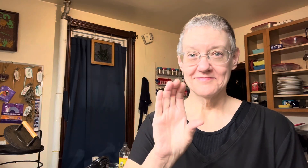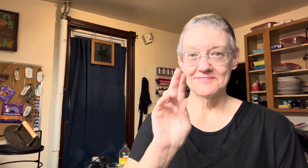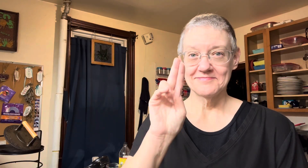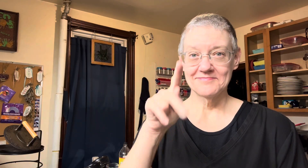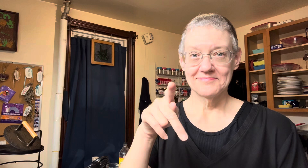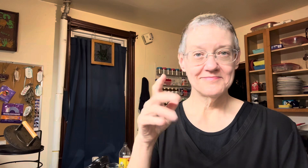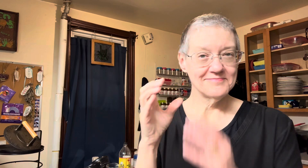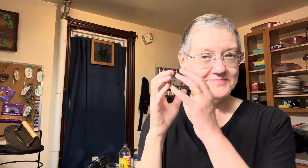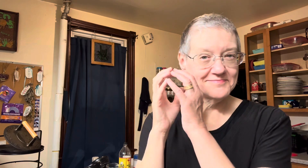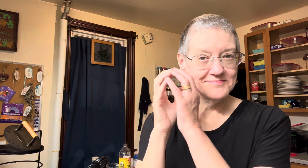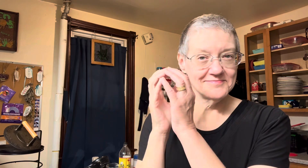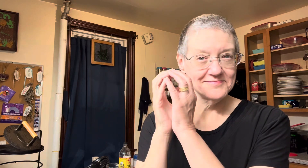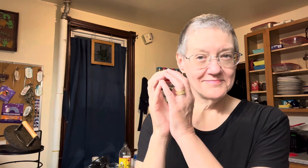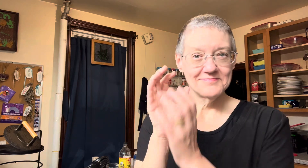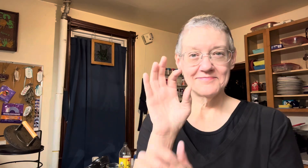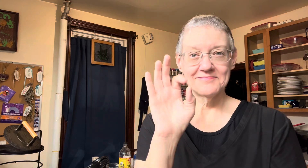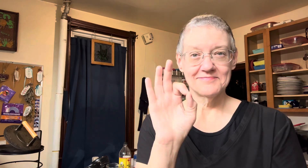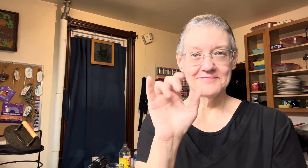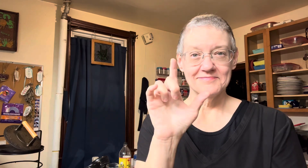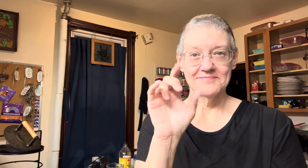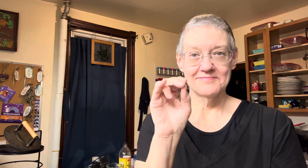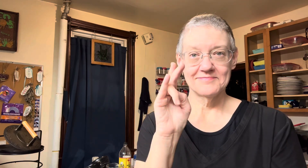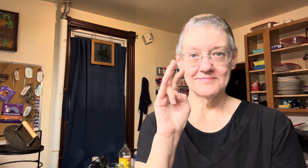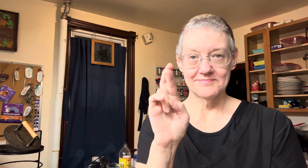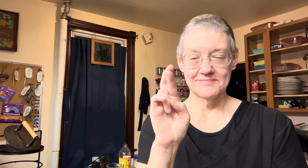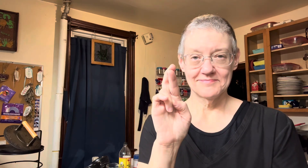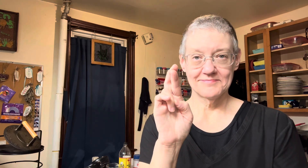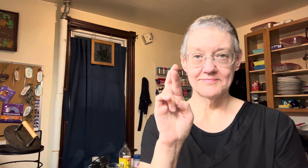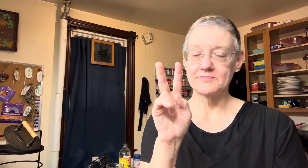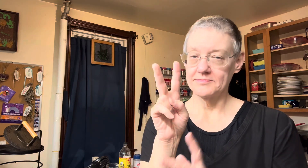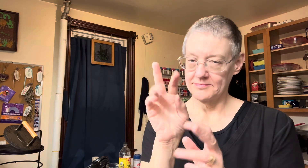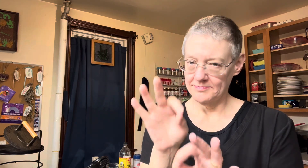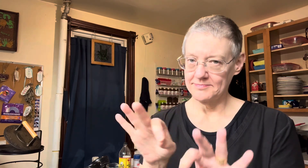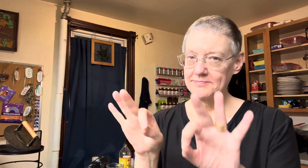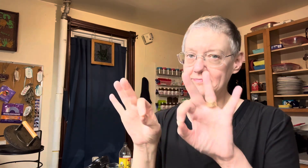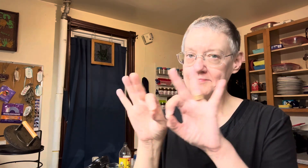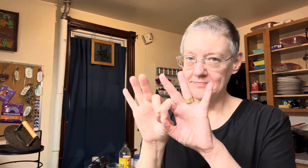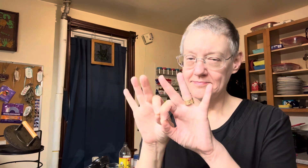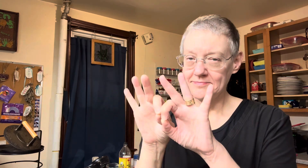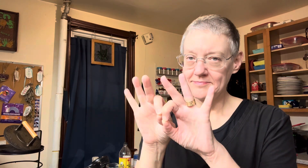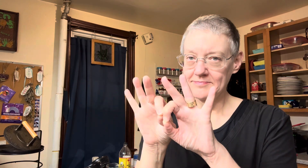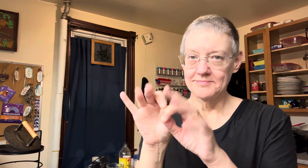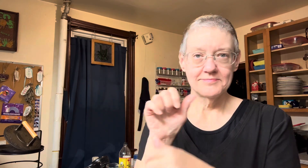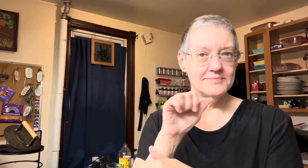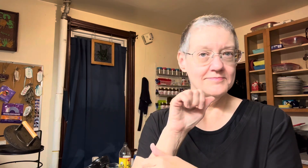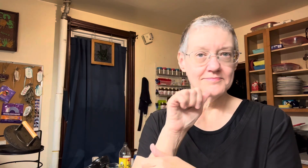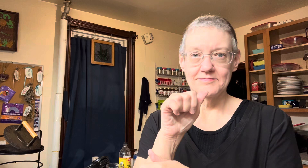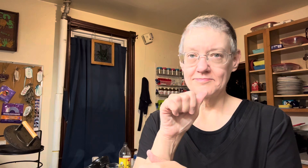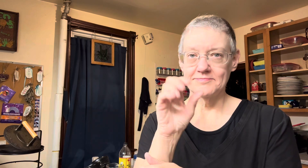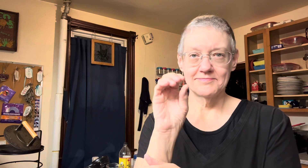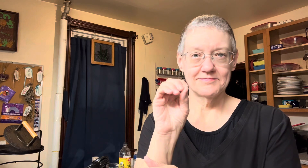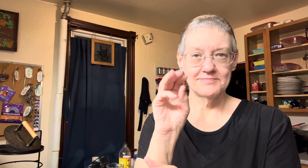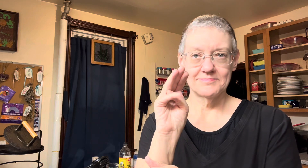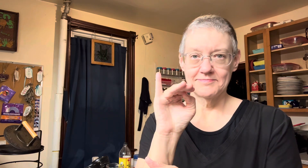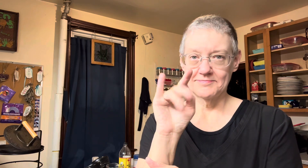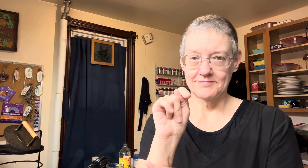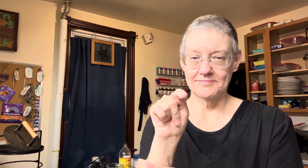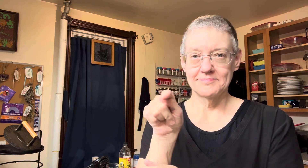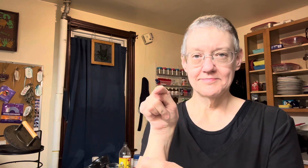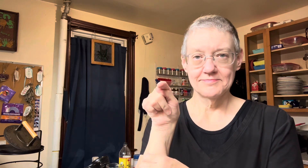Three-fourths of a cup of coconut flour. And this is important. Don't omit the